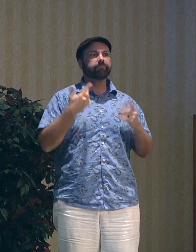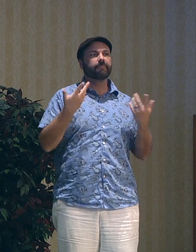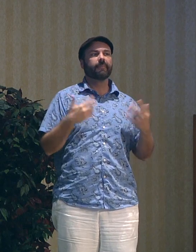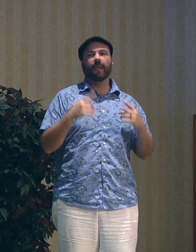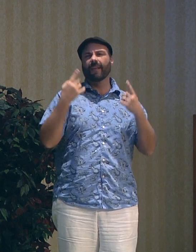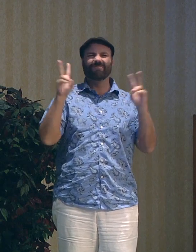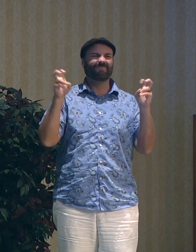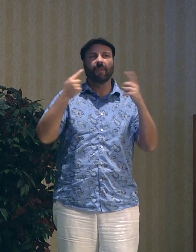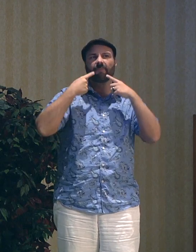having, some